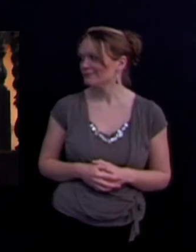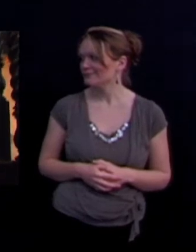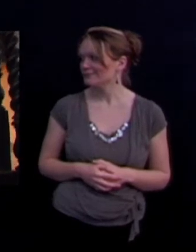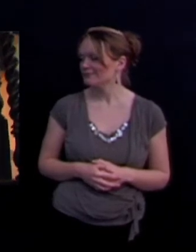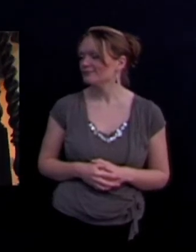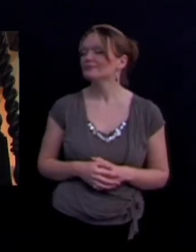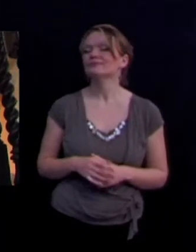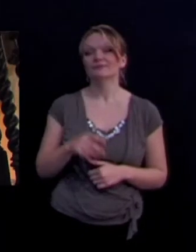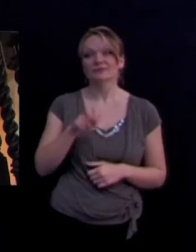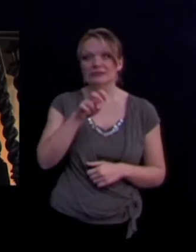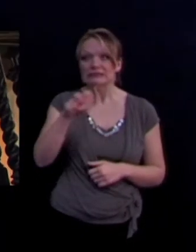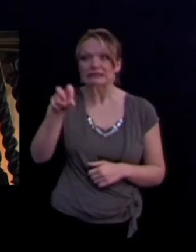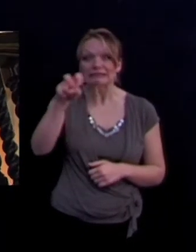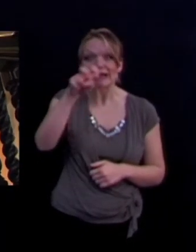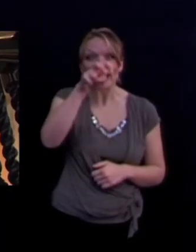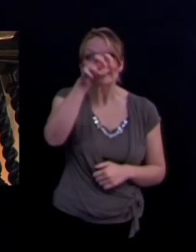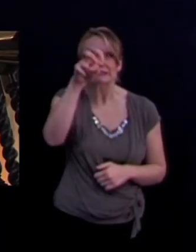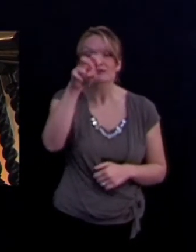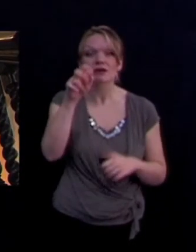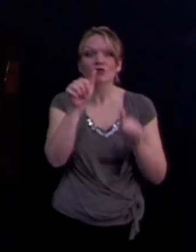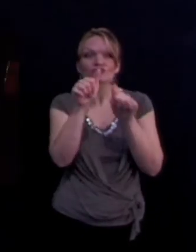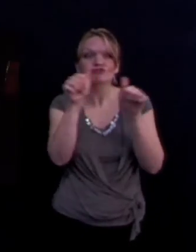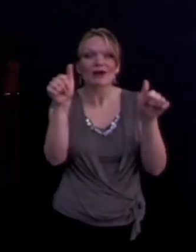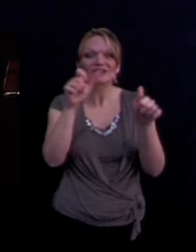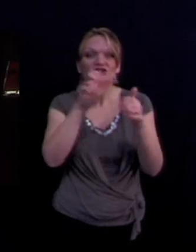underneath. Up another flight of stairs and we're in the great chamber.